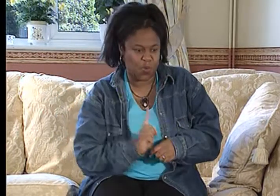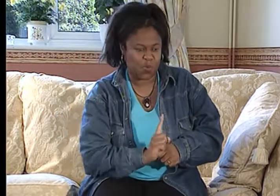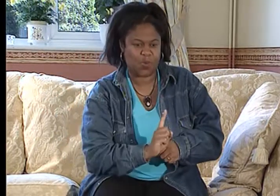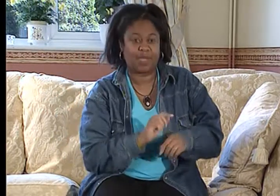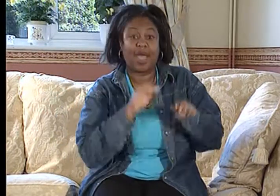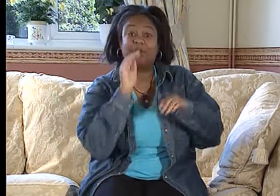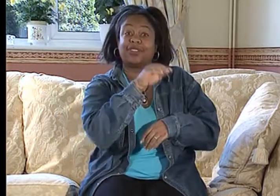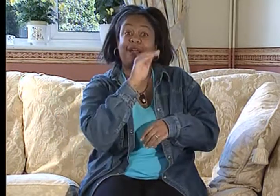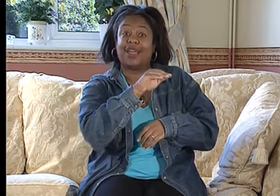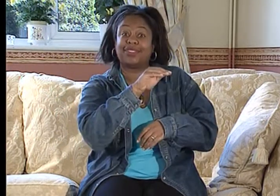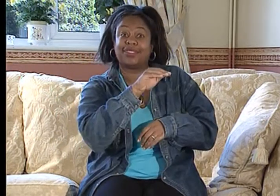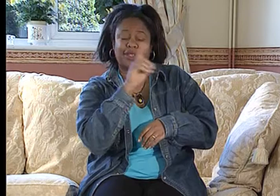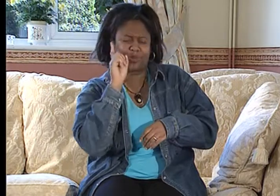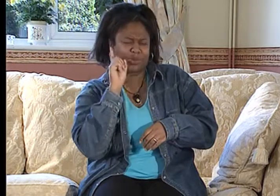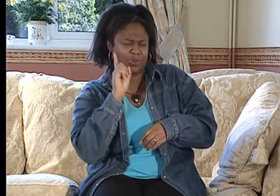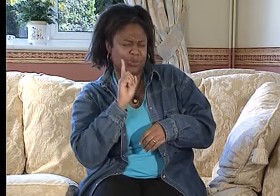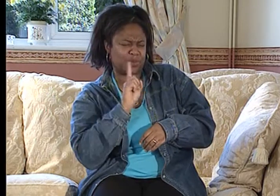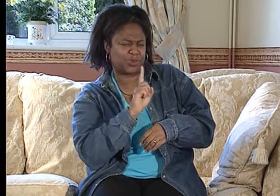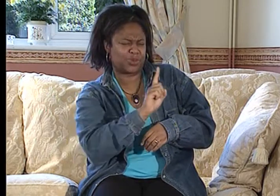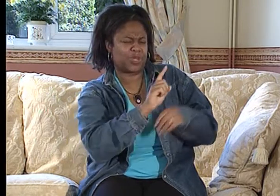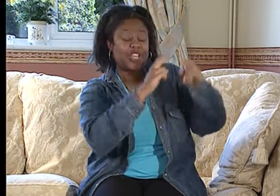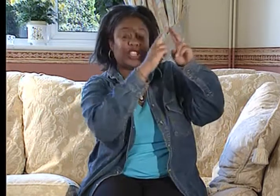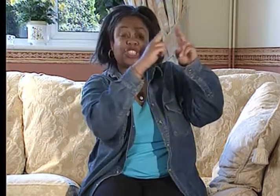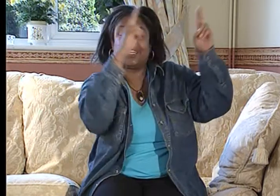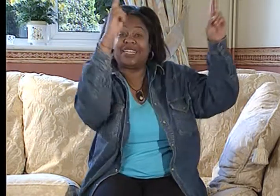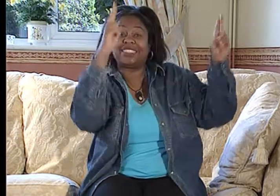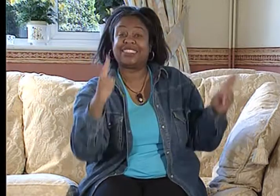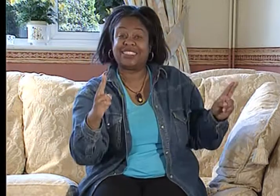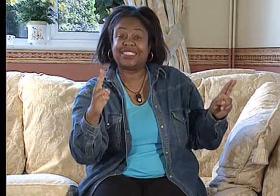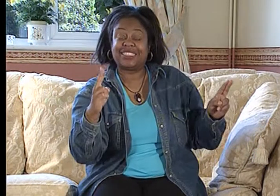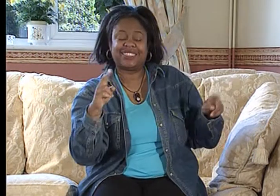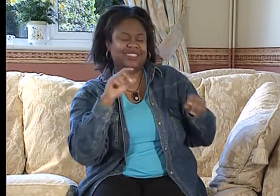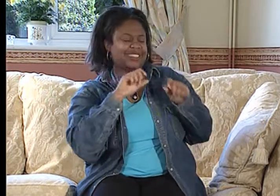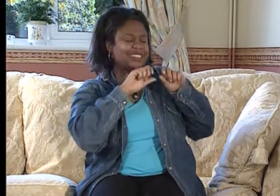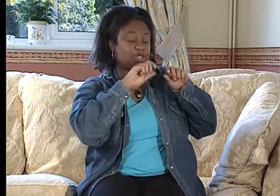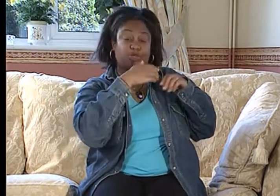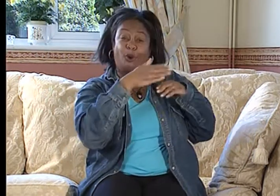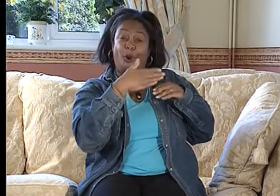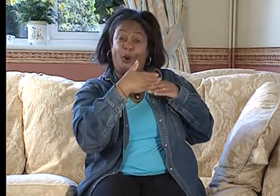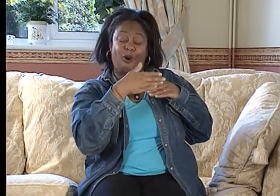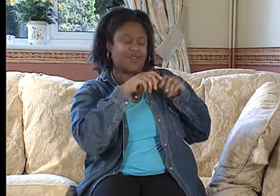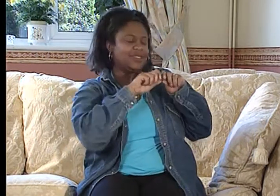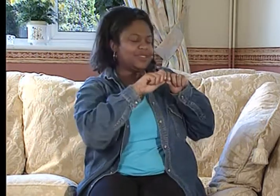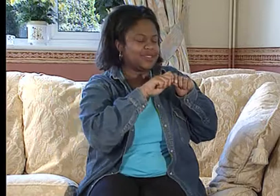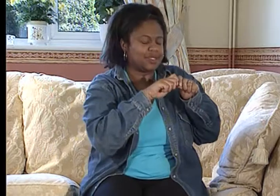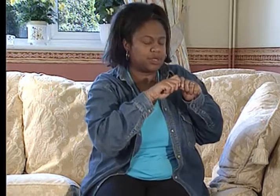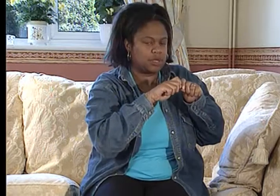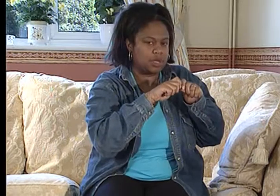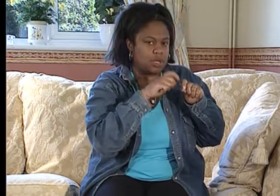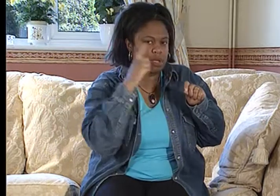She decided to see for herself. She quickly dressed and went outside to the garden shed to look at him.